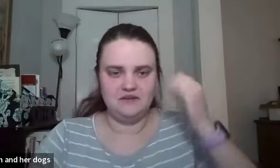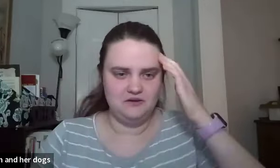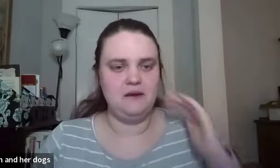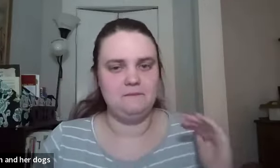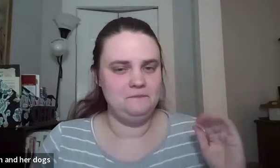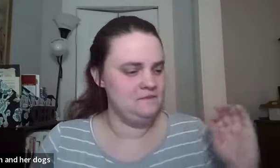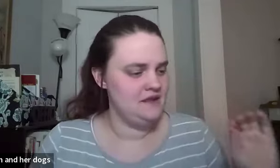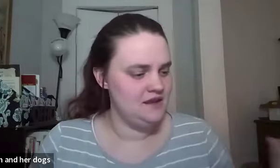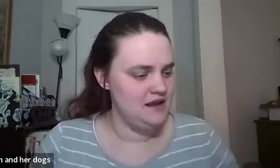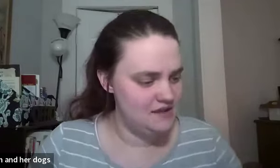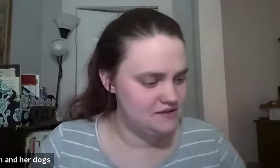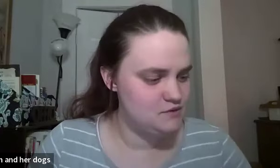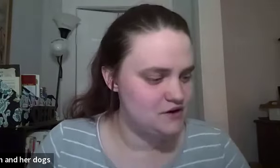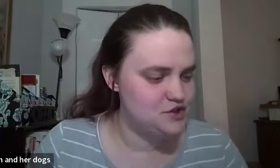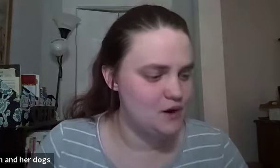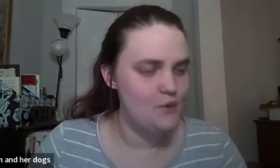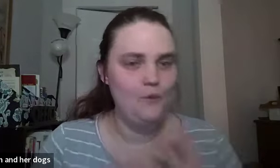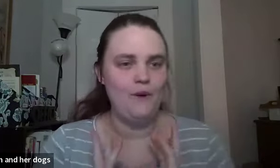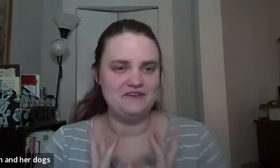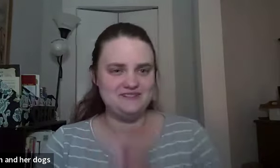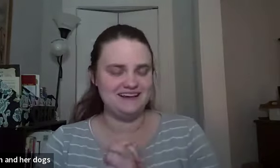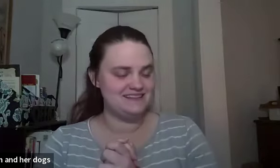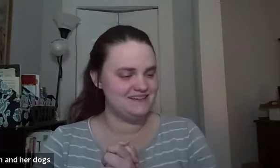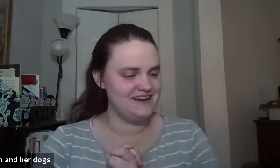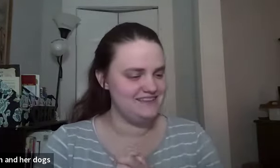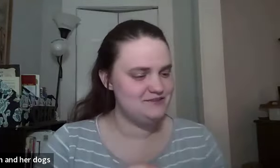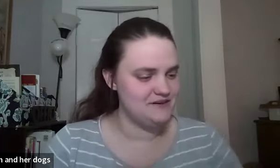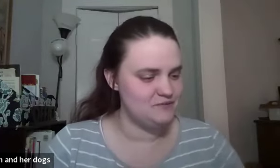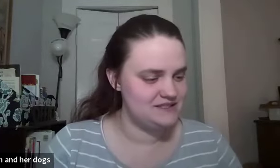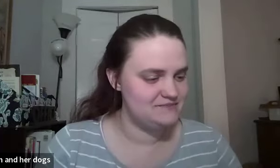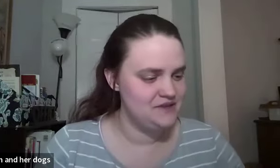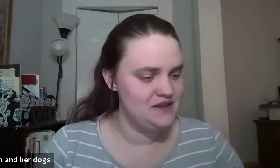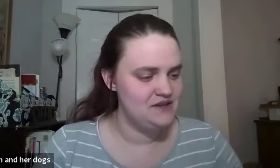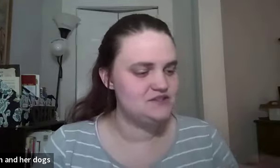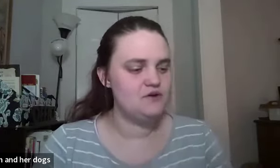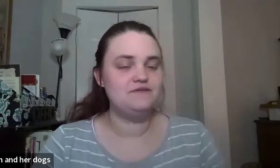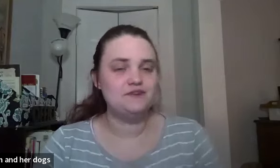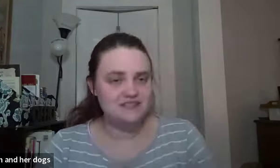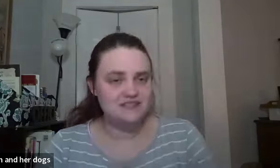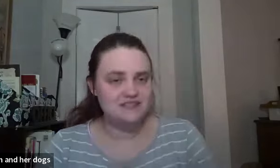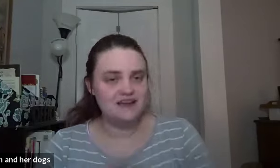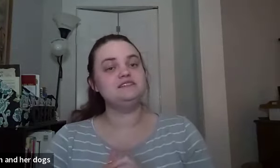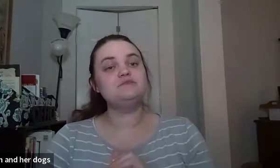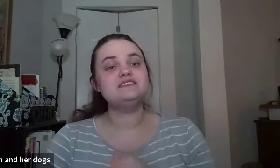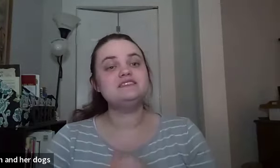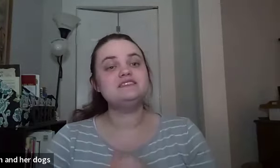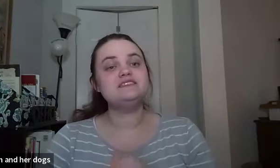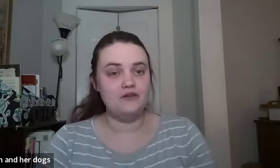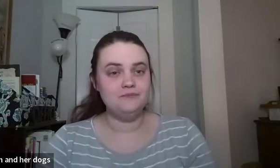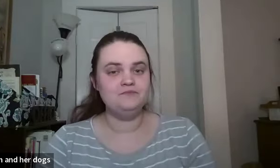Okay. Now let's move on to our weather signs. Okay, these are fun ones. So the first sign obviously is going to be the sign for